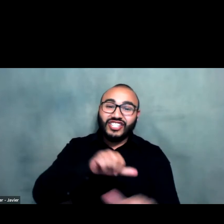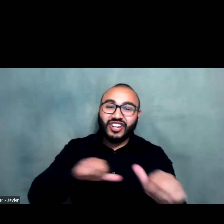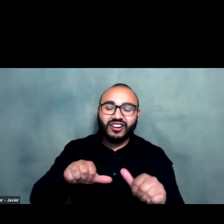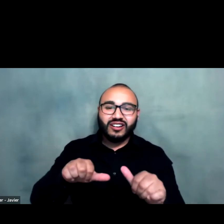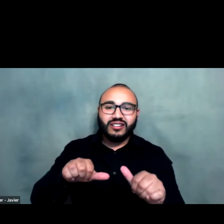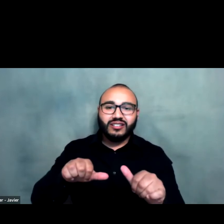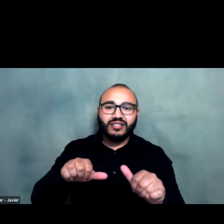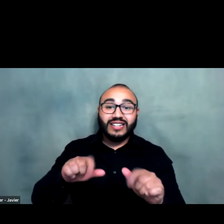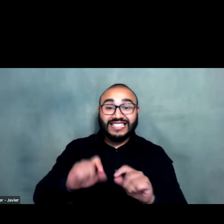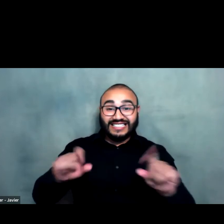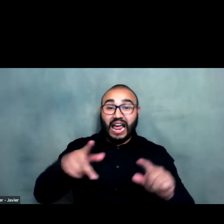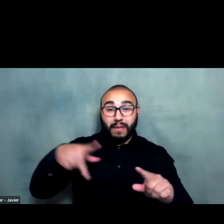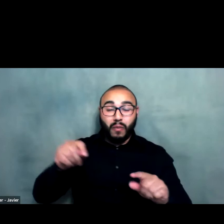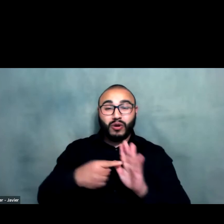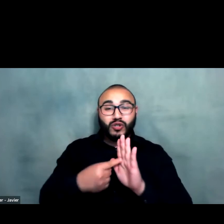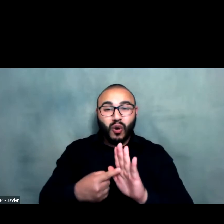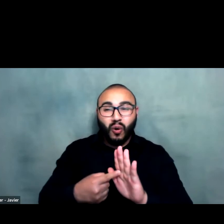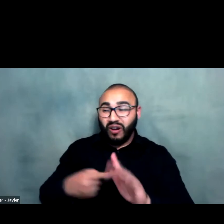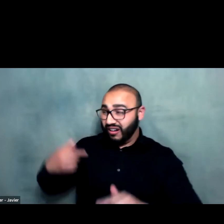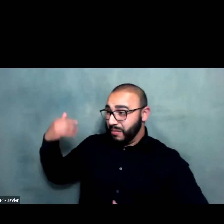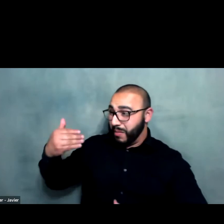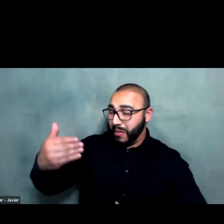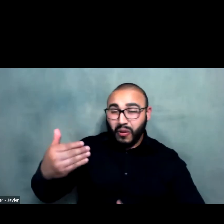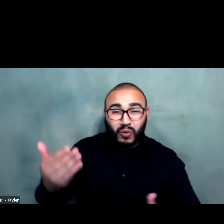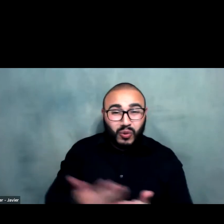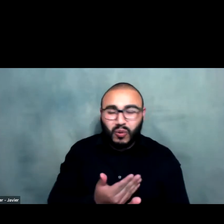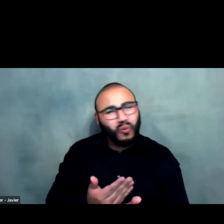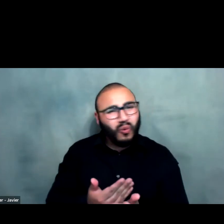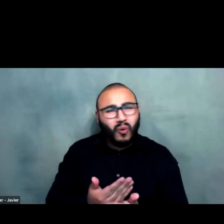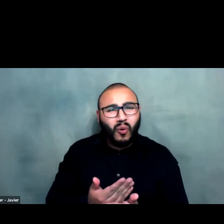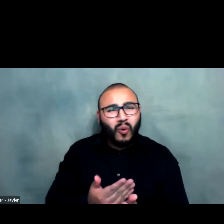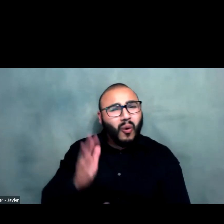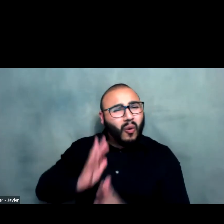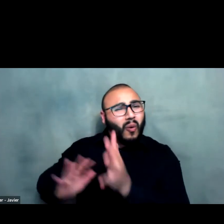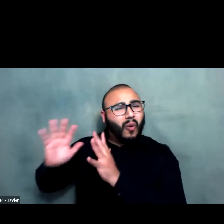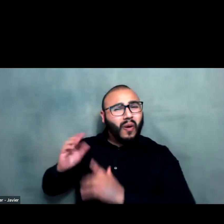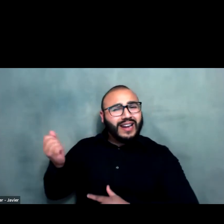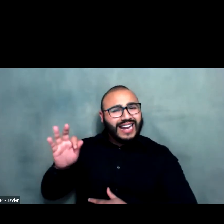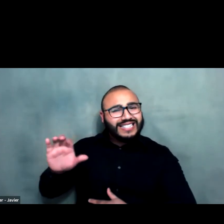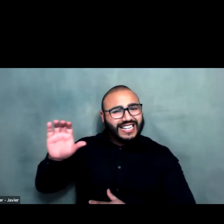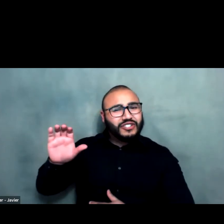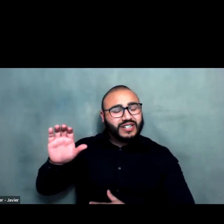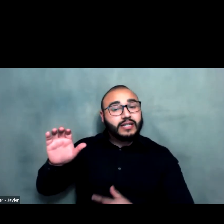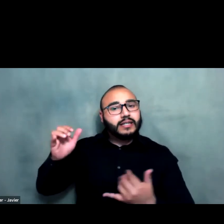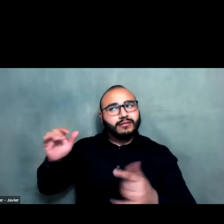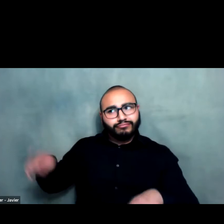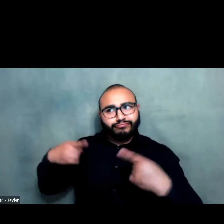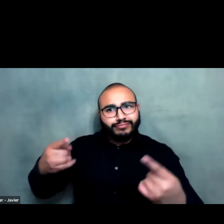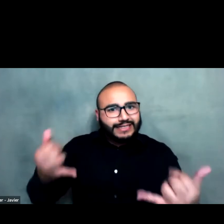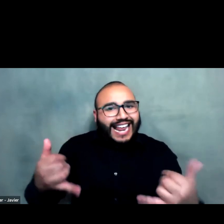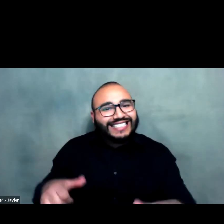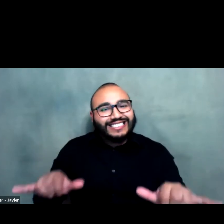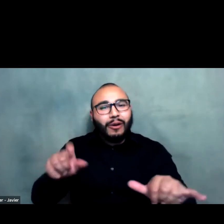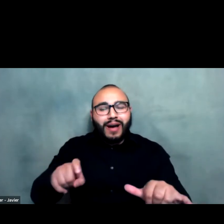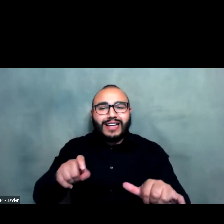history of discrimination towards Asian Americans dates back to the late 19th century. Today, we still have to fight for our lives and